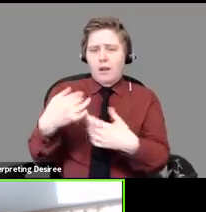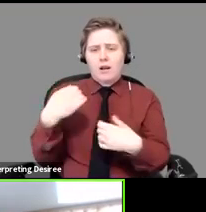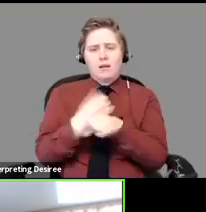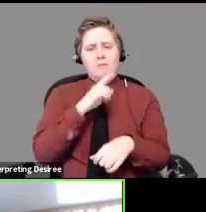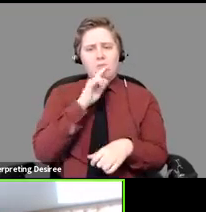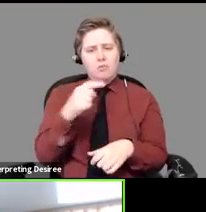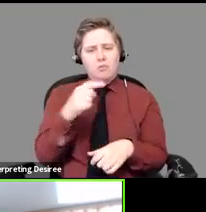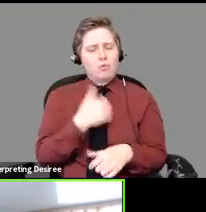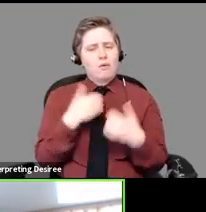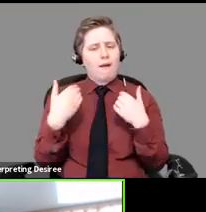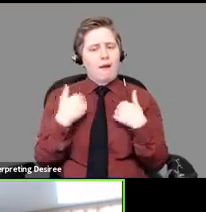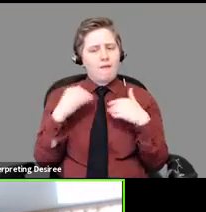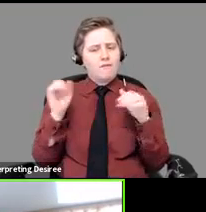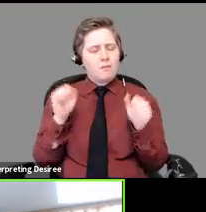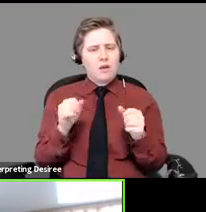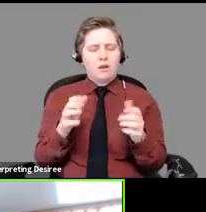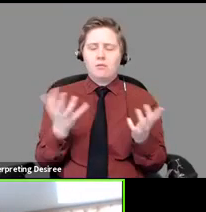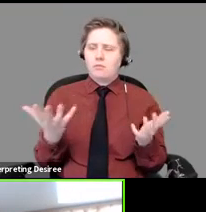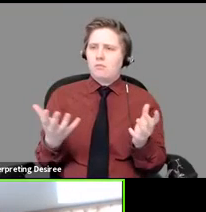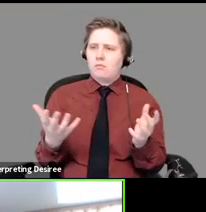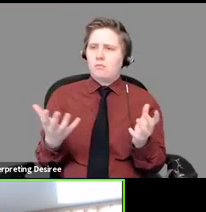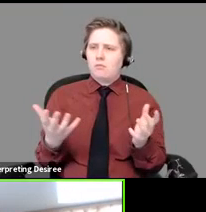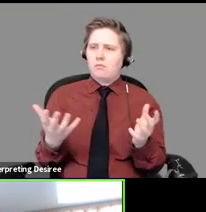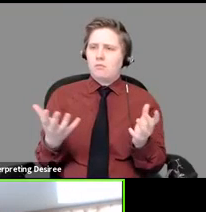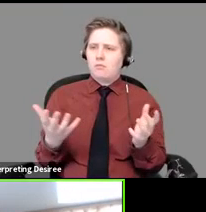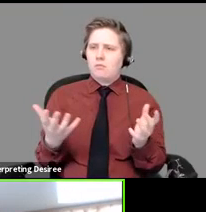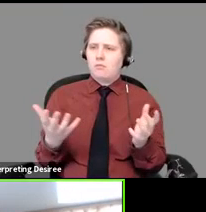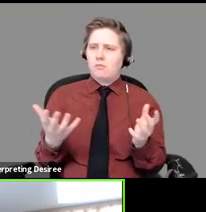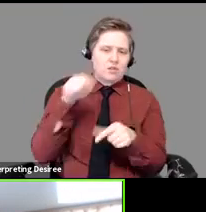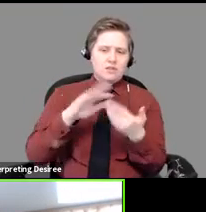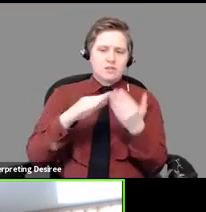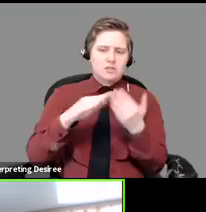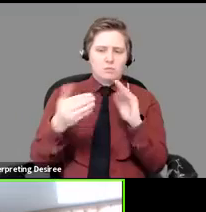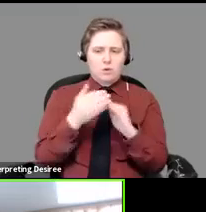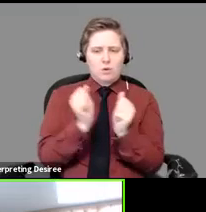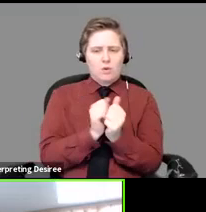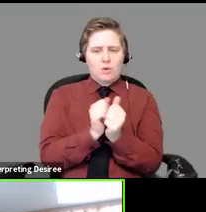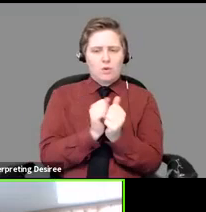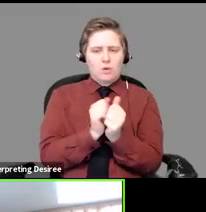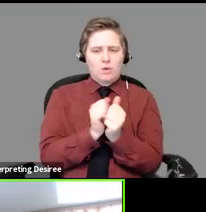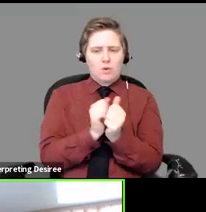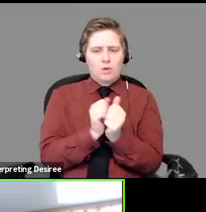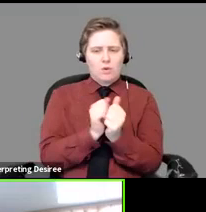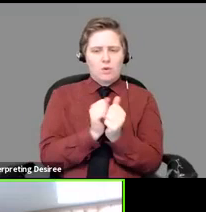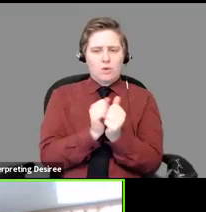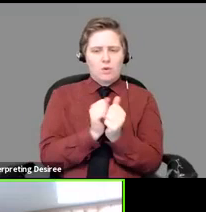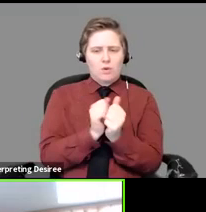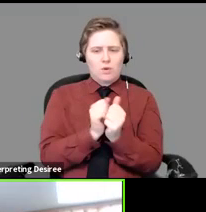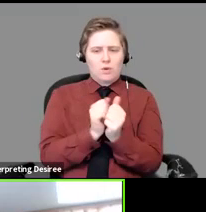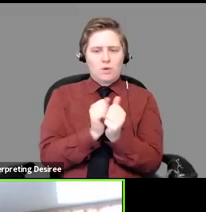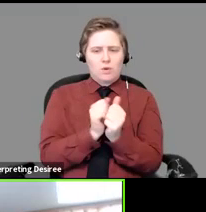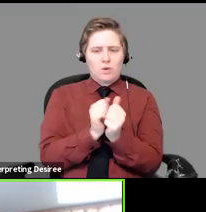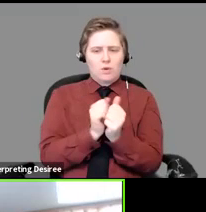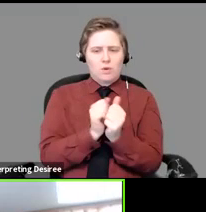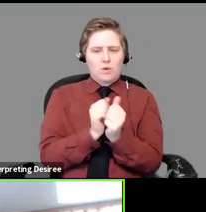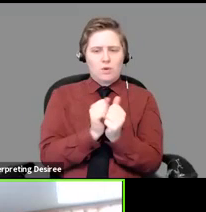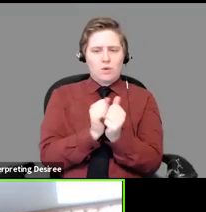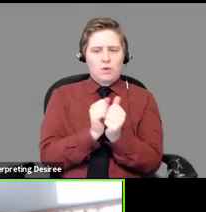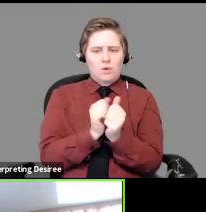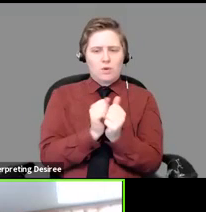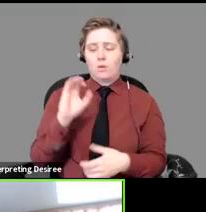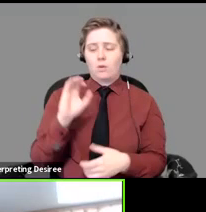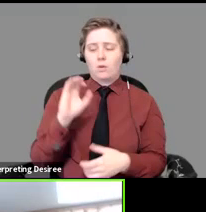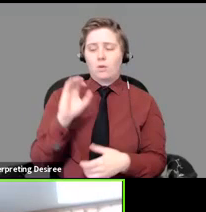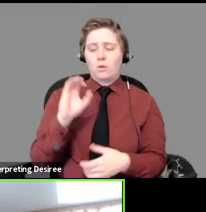ability to more than adequately respond to this community with contact tracing. The number that ODH has